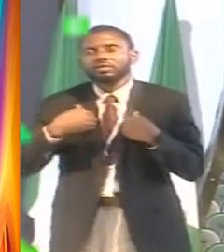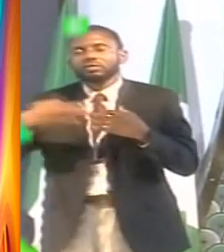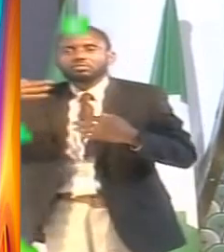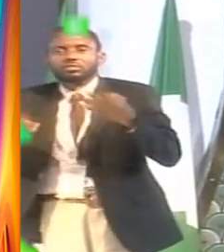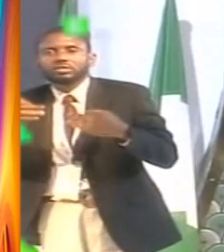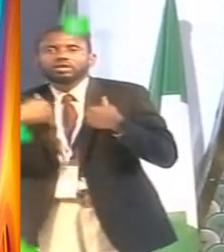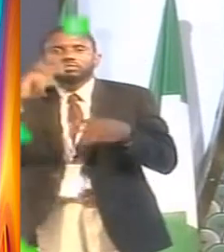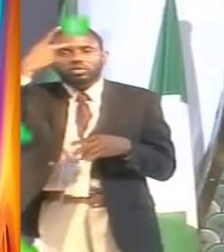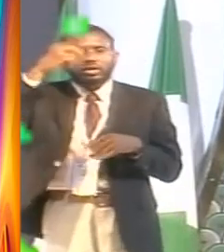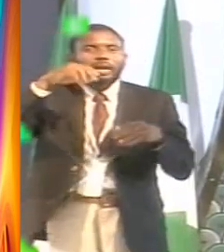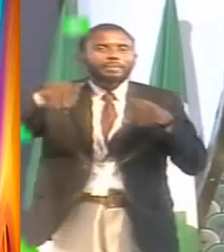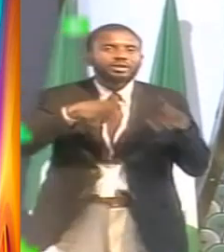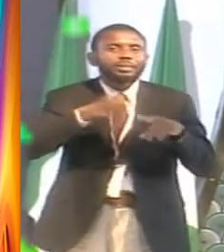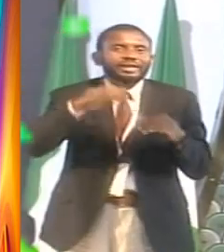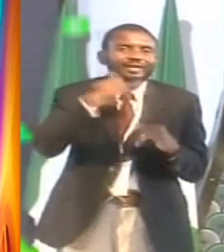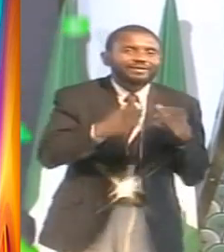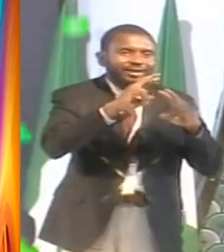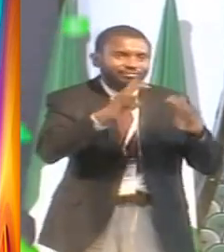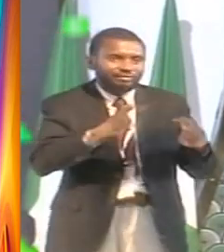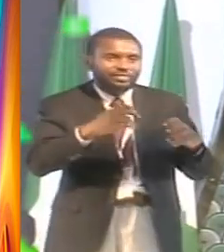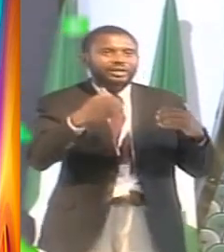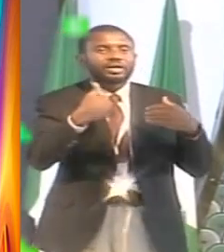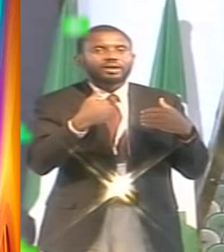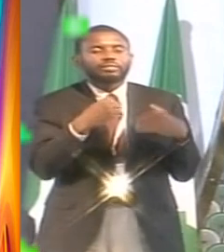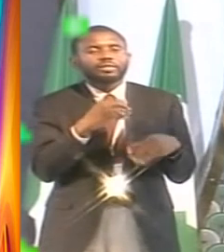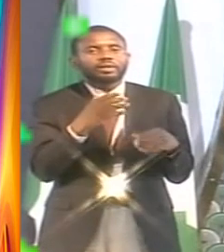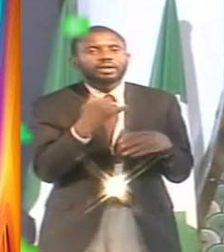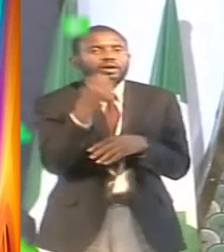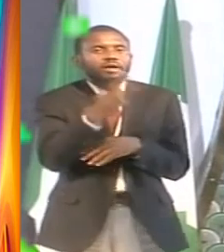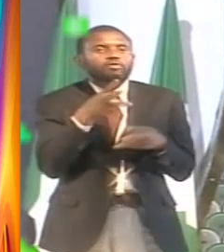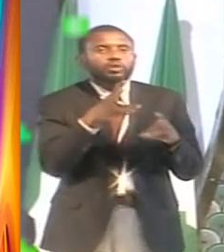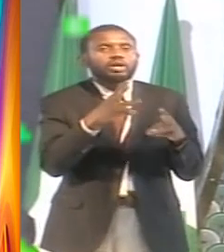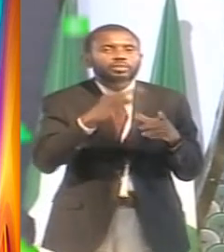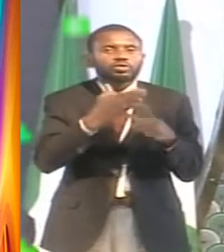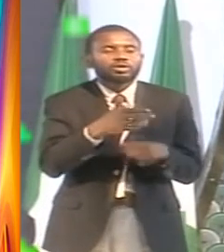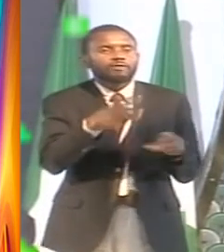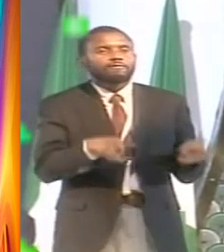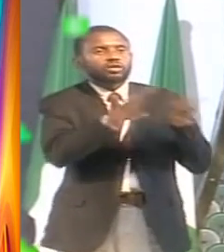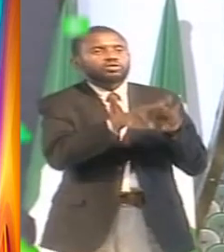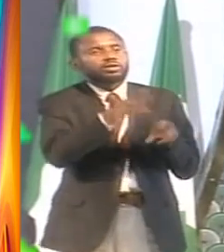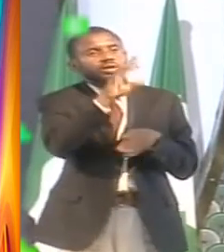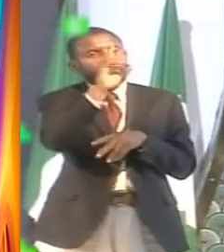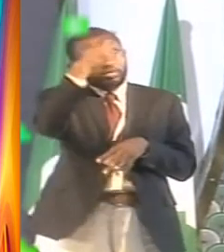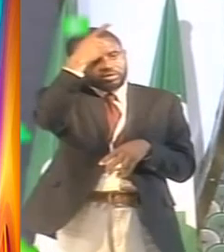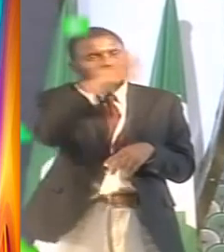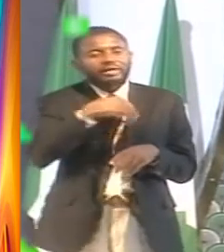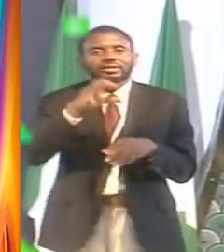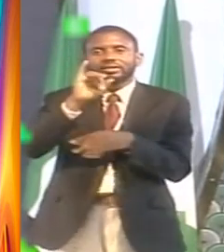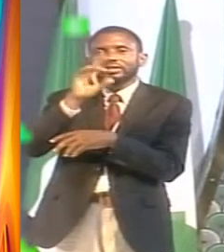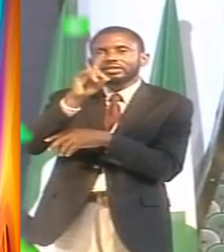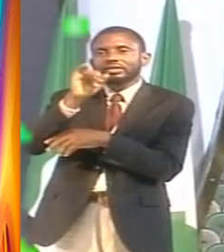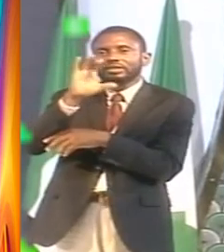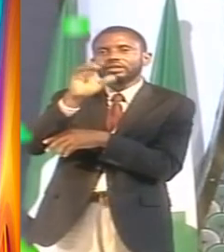final analysis, they are a halfway house between the values of democracy and dictatorship and tyranny. And I think